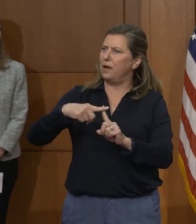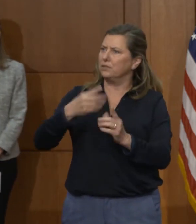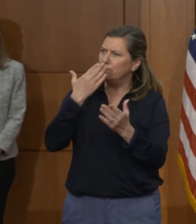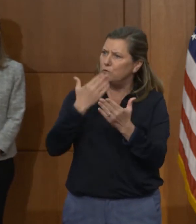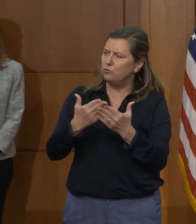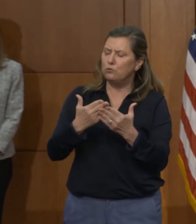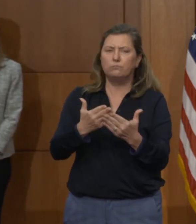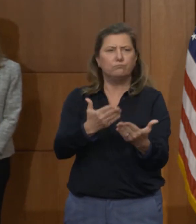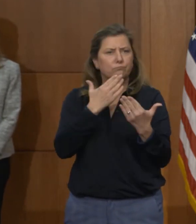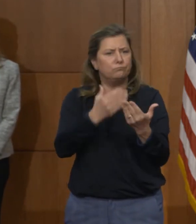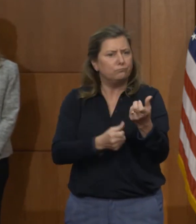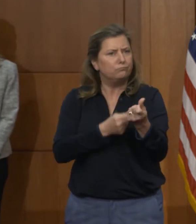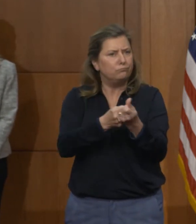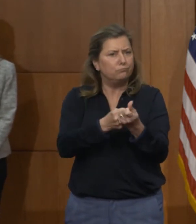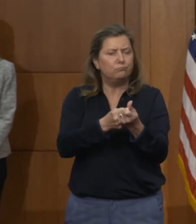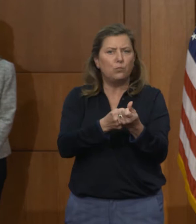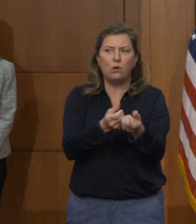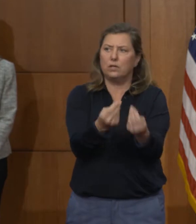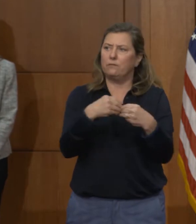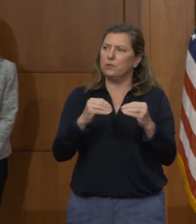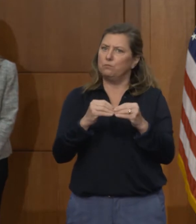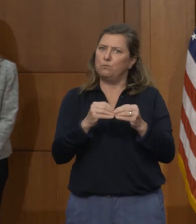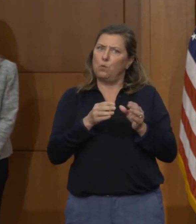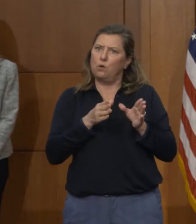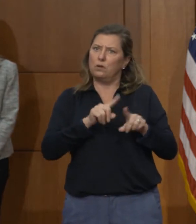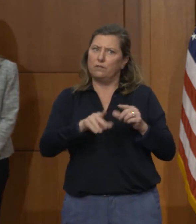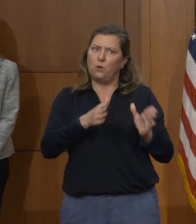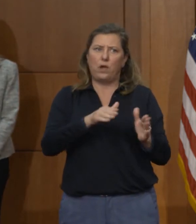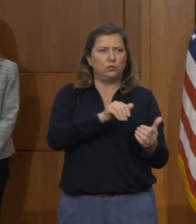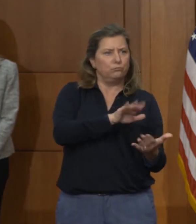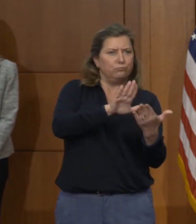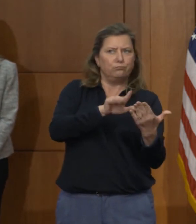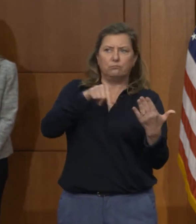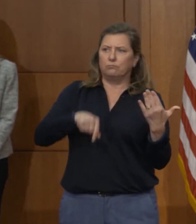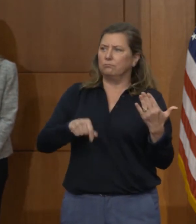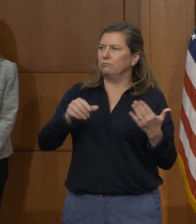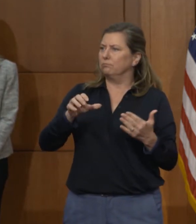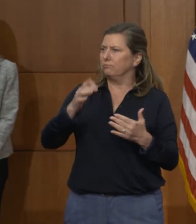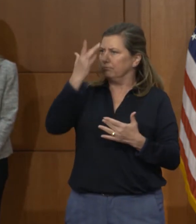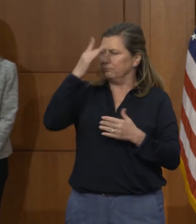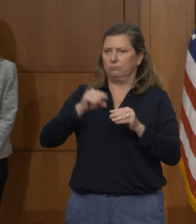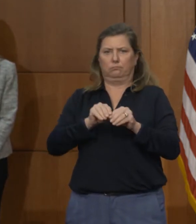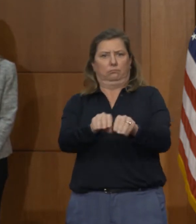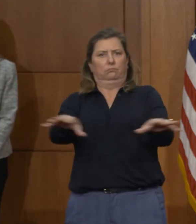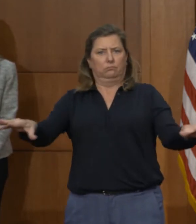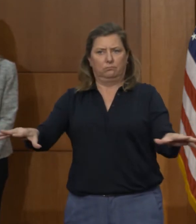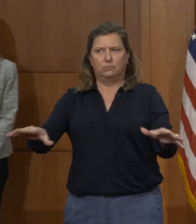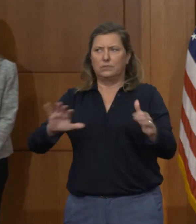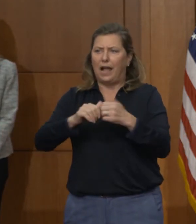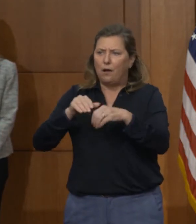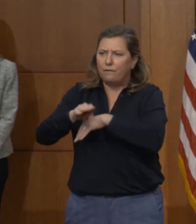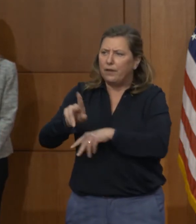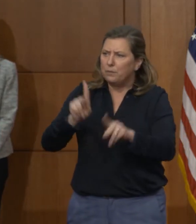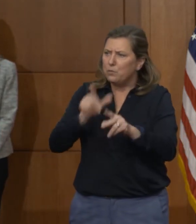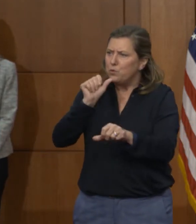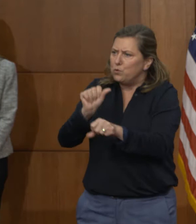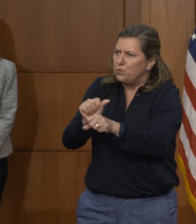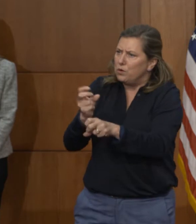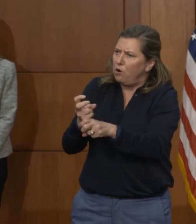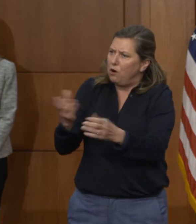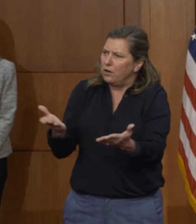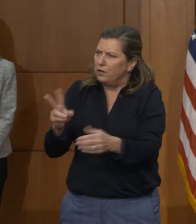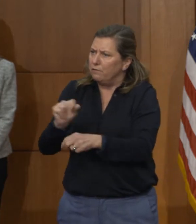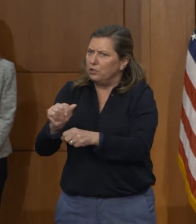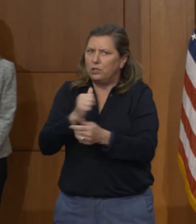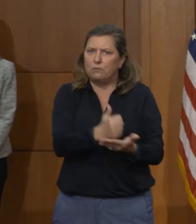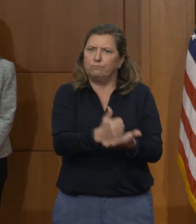actions they supported to give us more tools to address the effects of the pandemic on hardworking Virginians. We